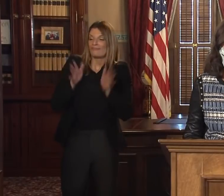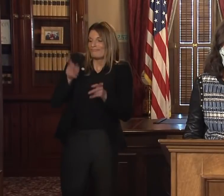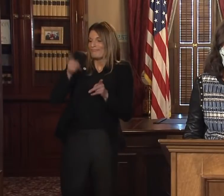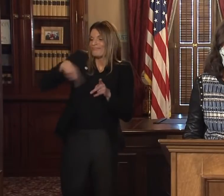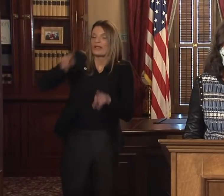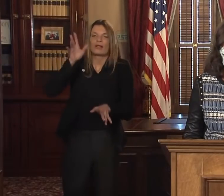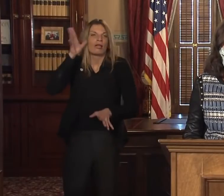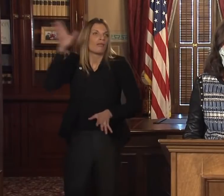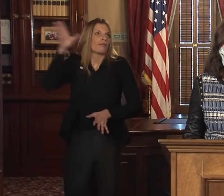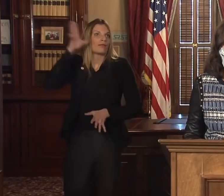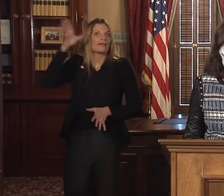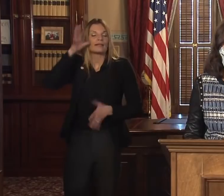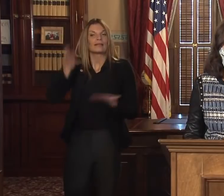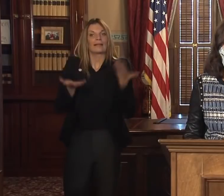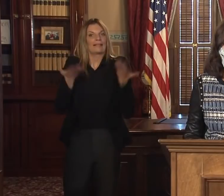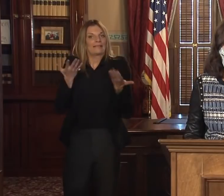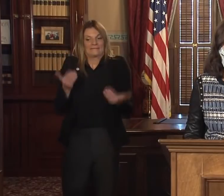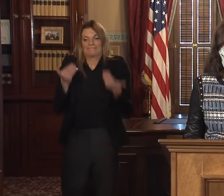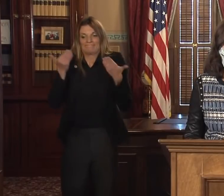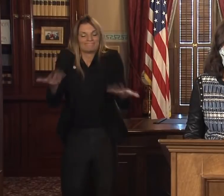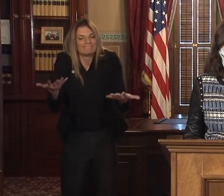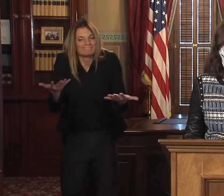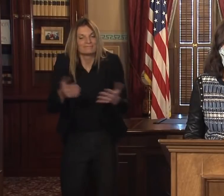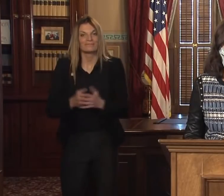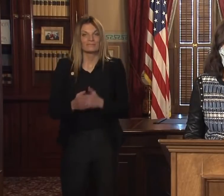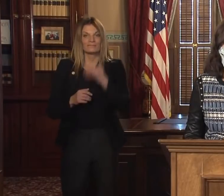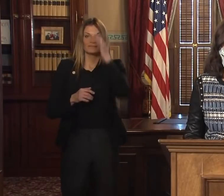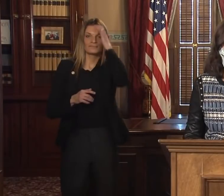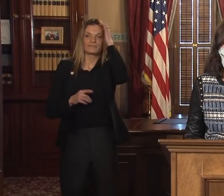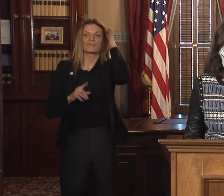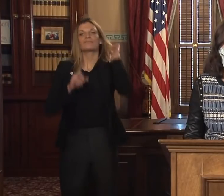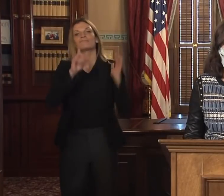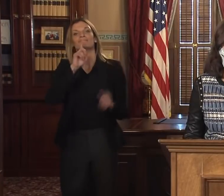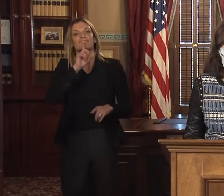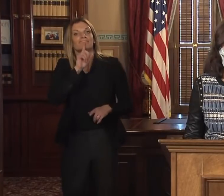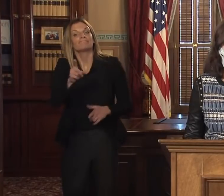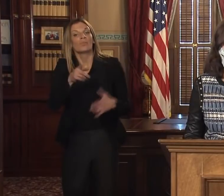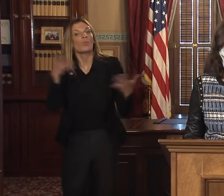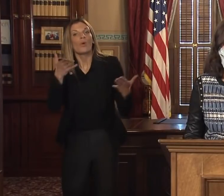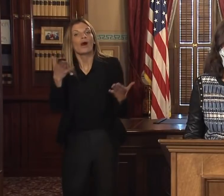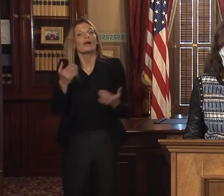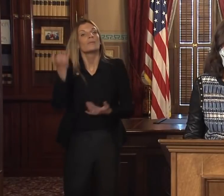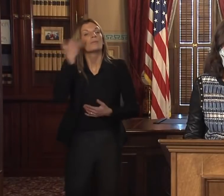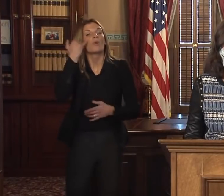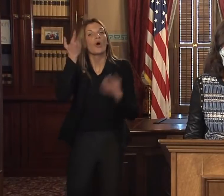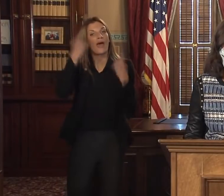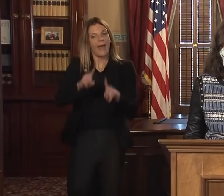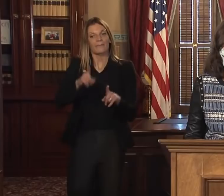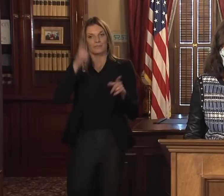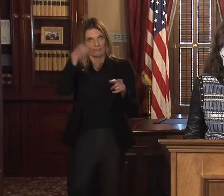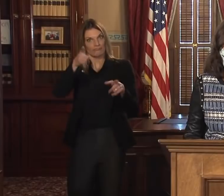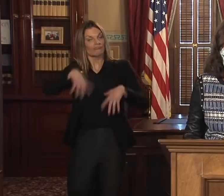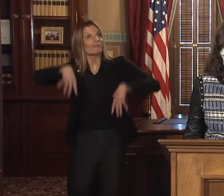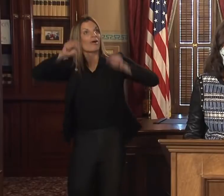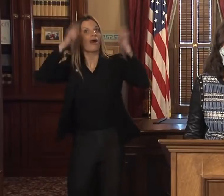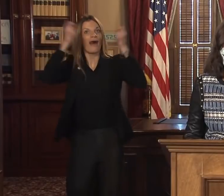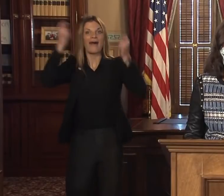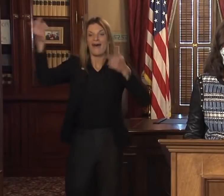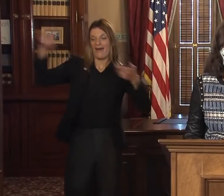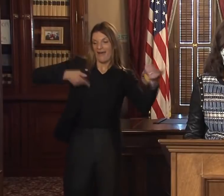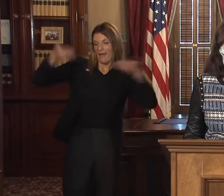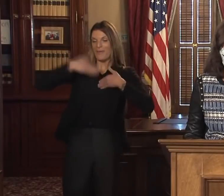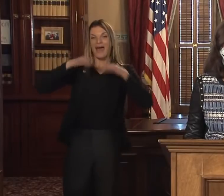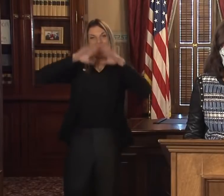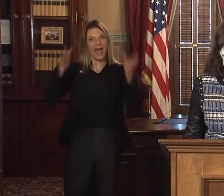is, none of us wants to pull our family together and have it be a deadly outcome for someone in our extended family. And that's